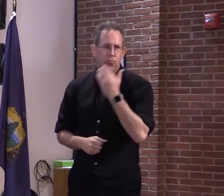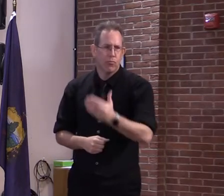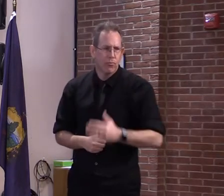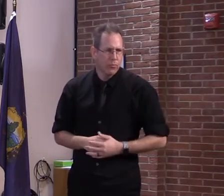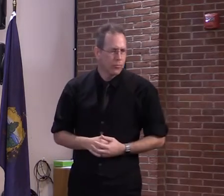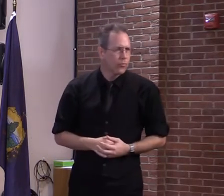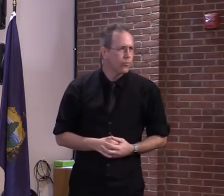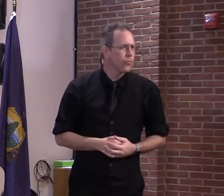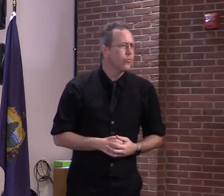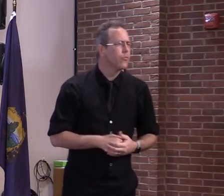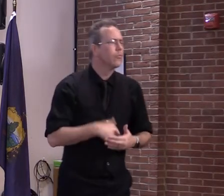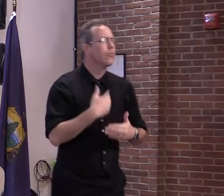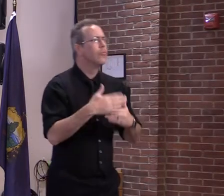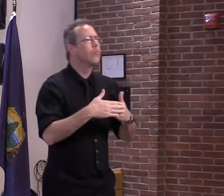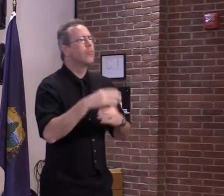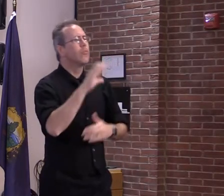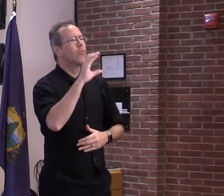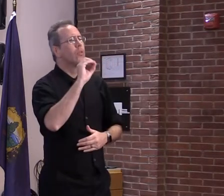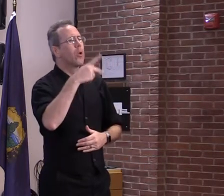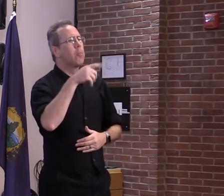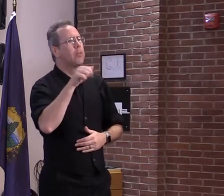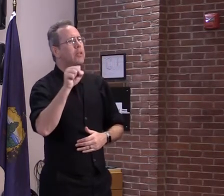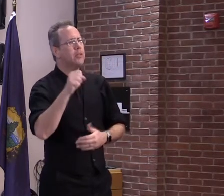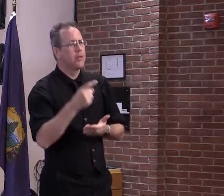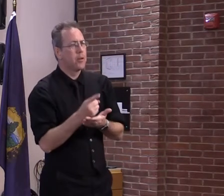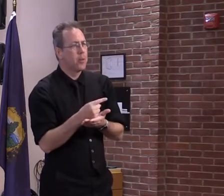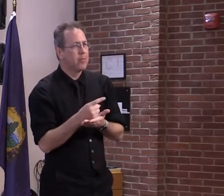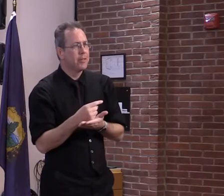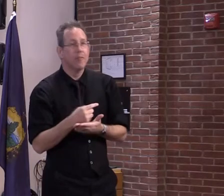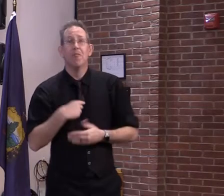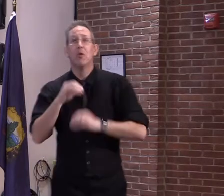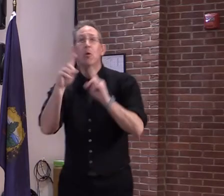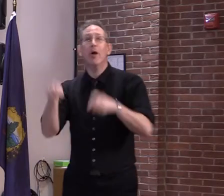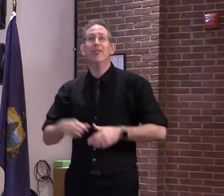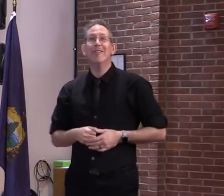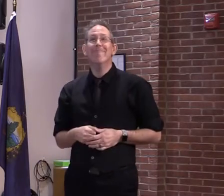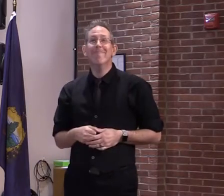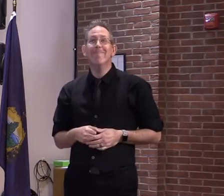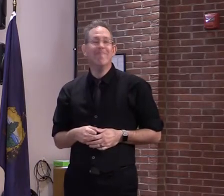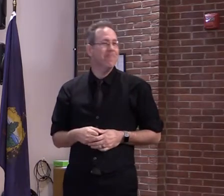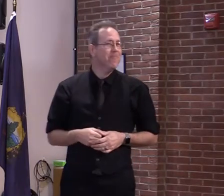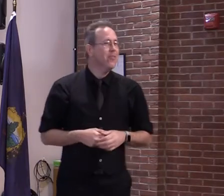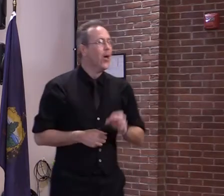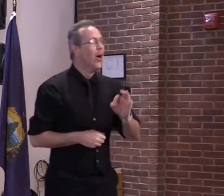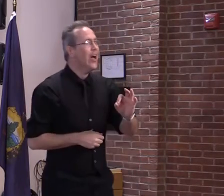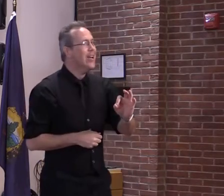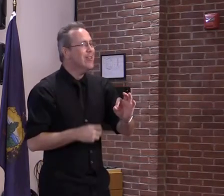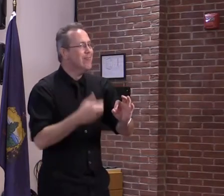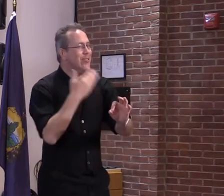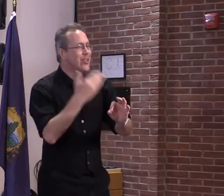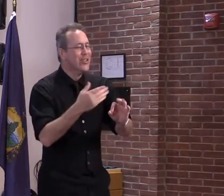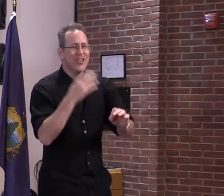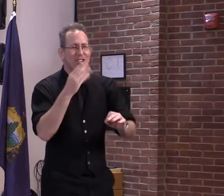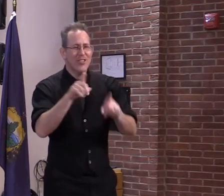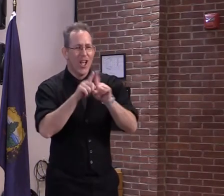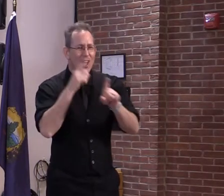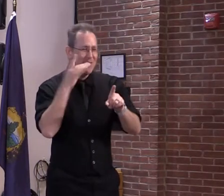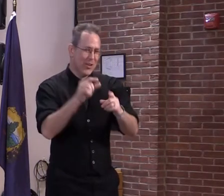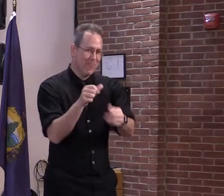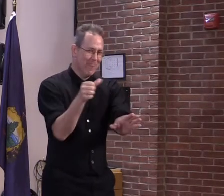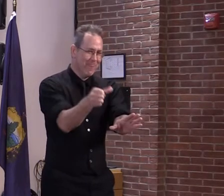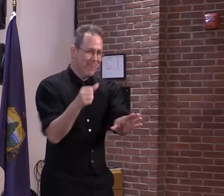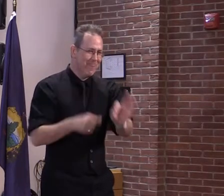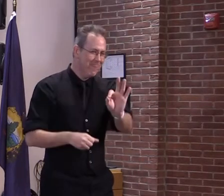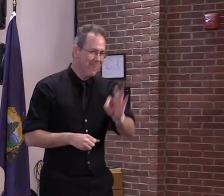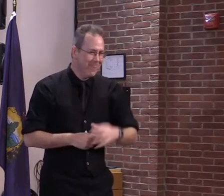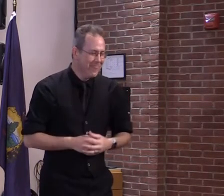Thanks, Jason. Governor, good news. No questions today. Another gold star. Thank you. Tim McQuiston, Vermont